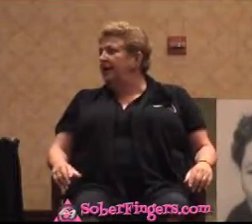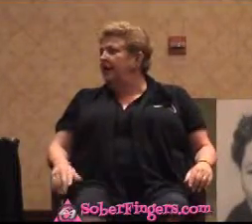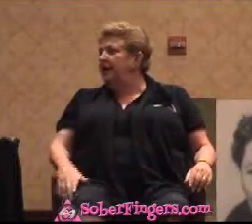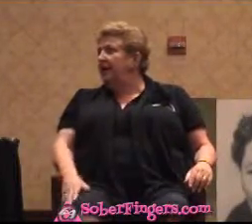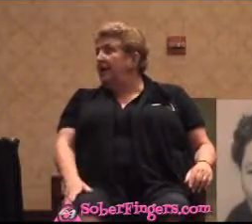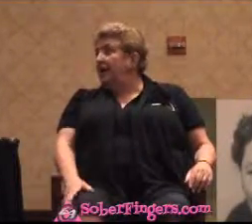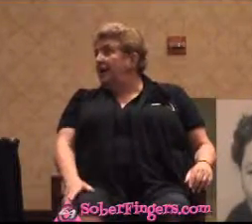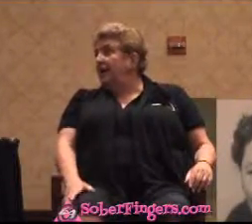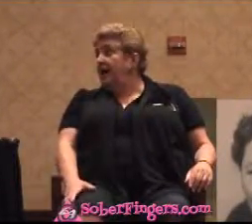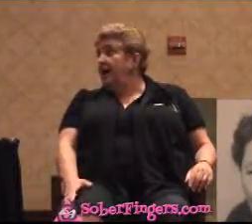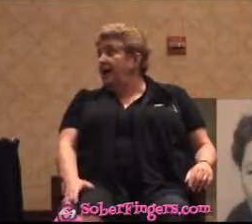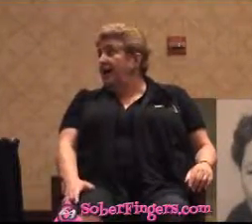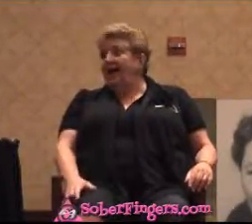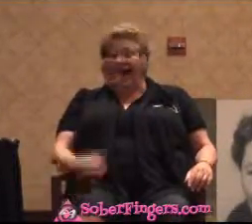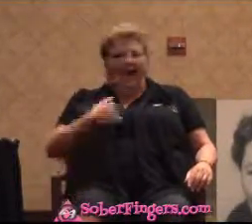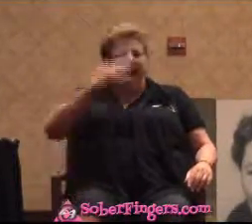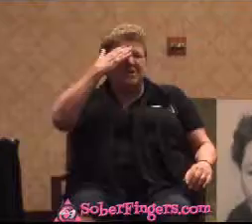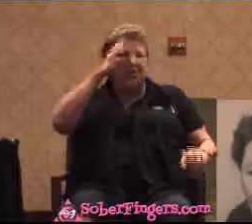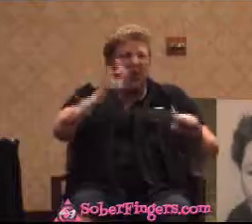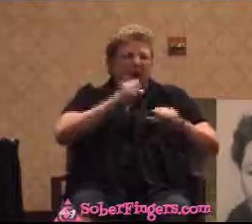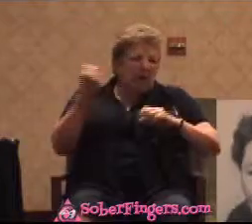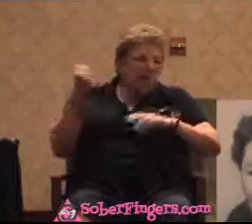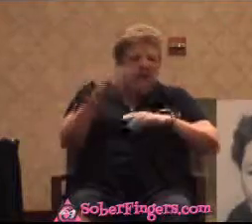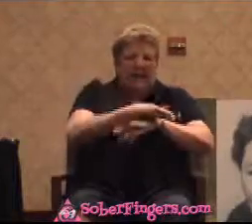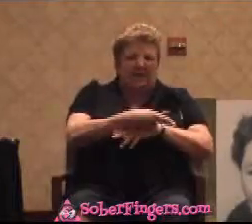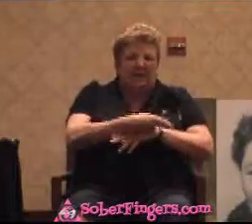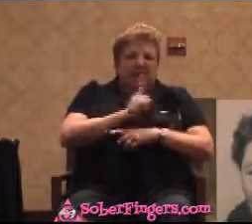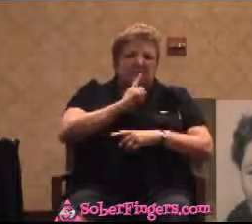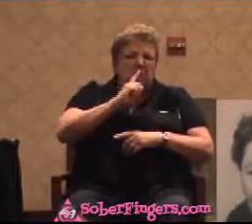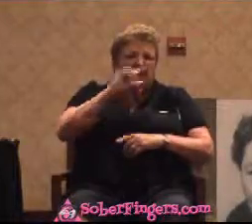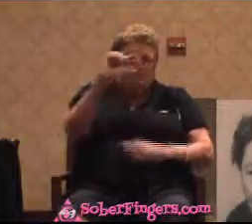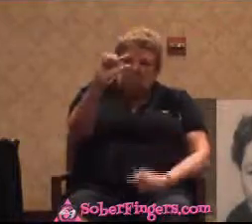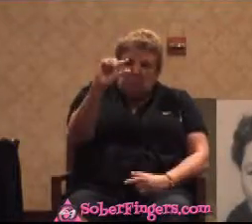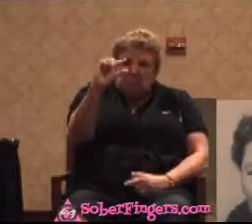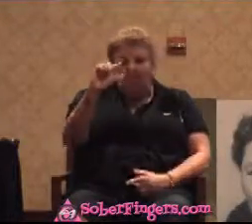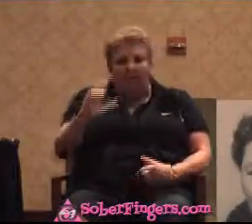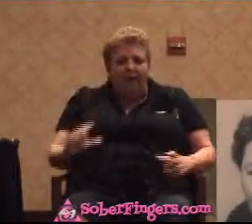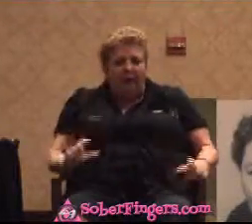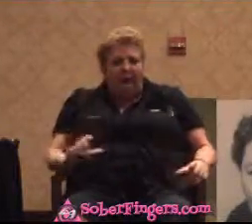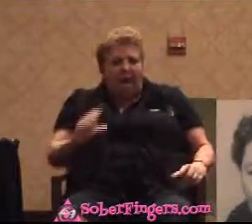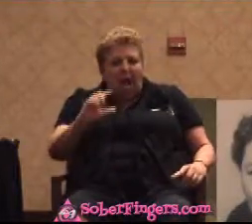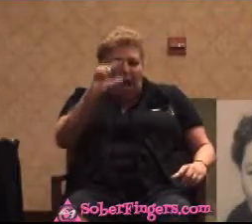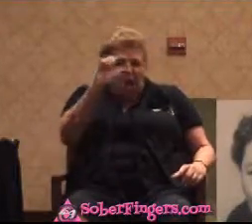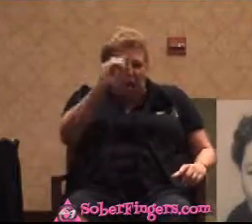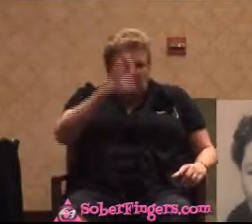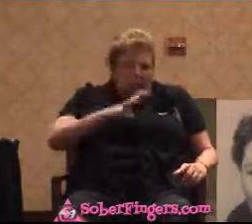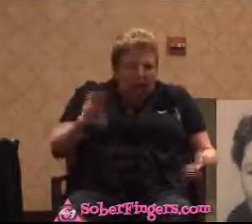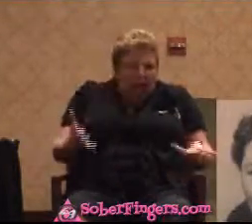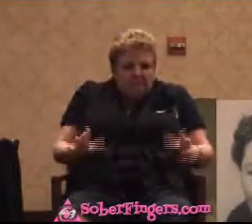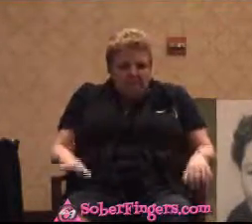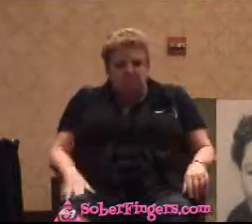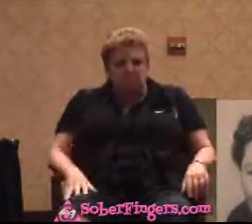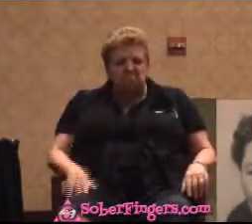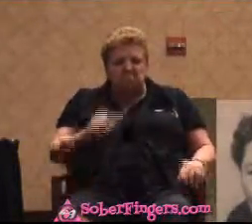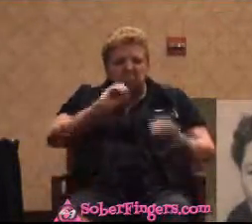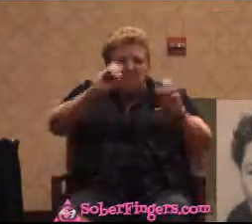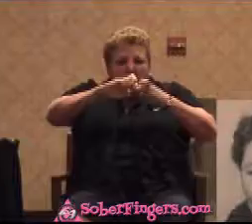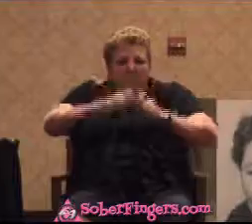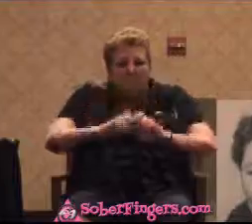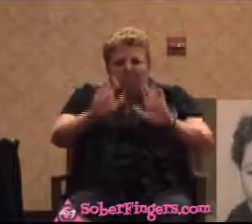and but I knew I could whoop him because he was only about this big. I knew that would not be an issue. And so we